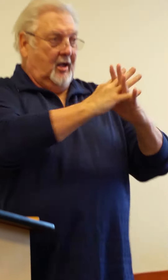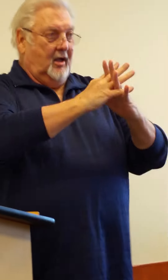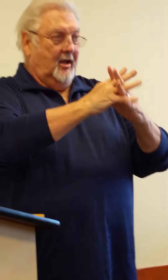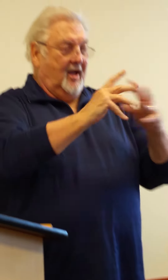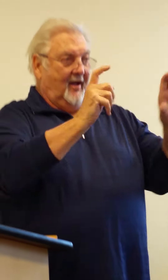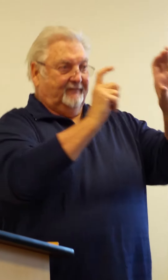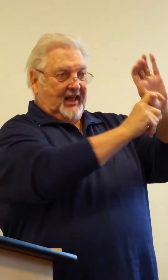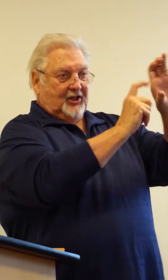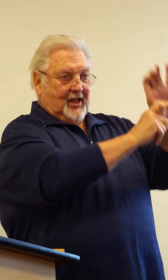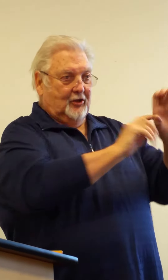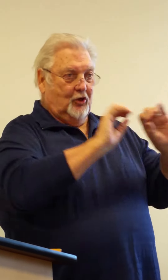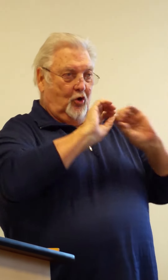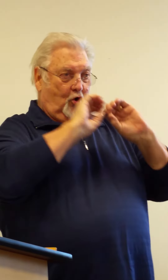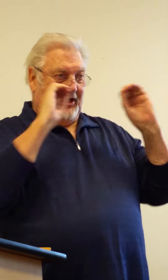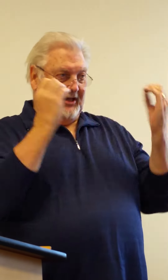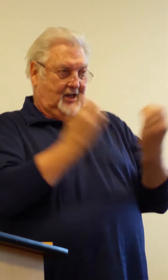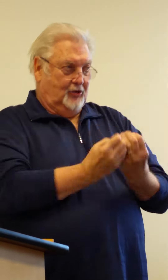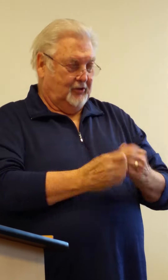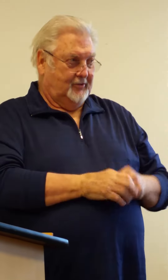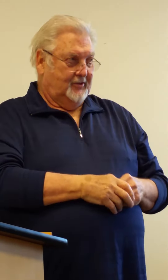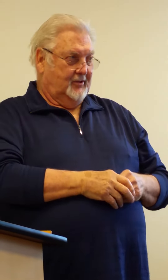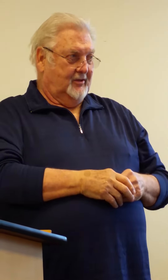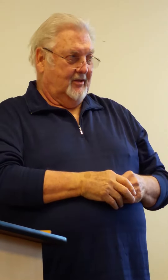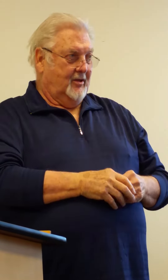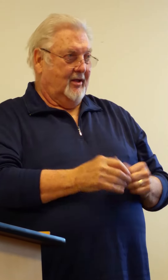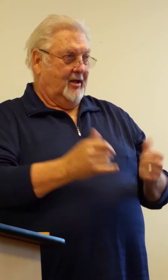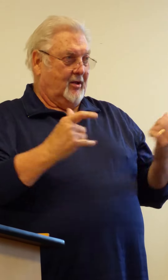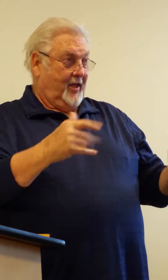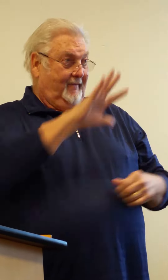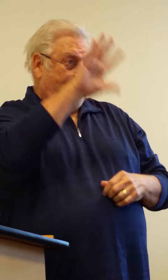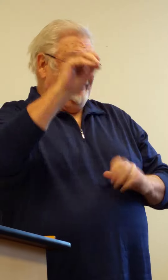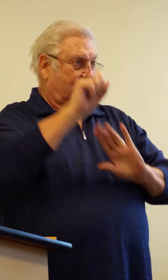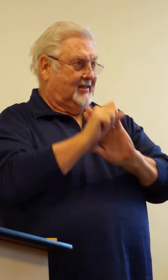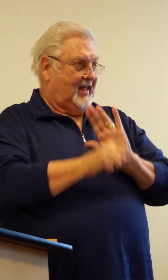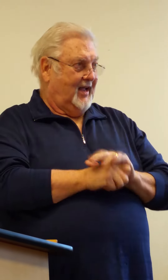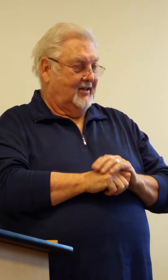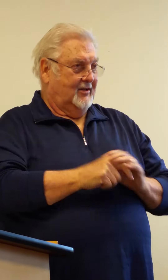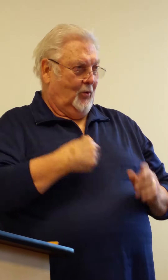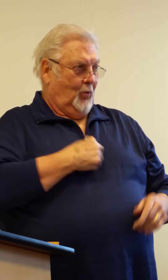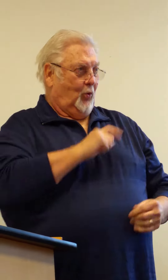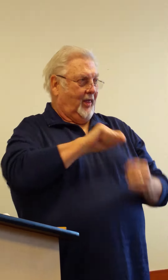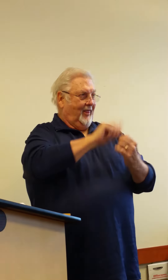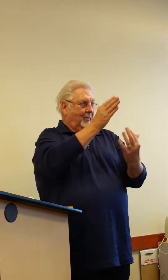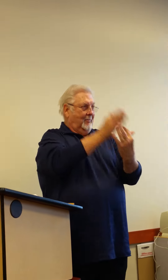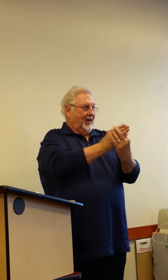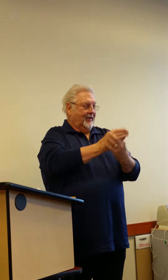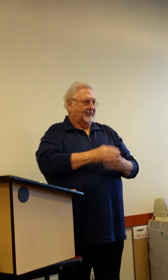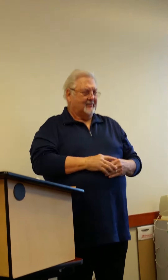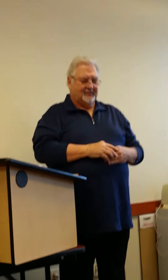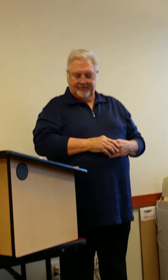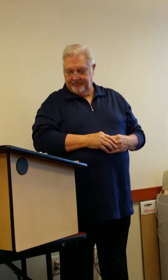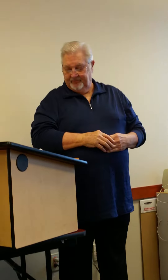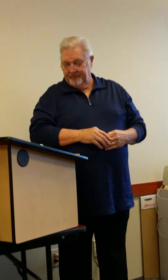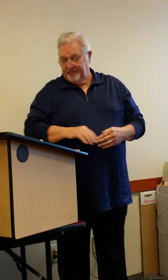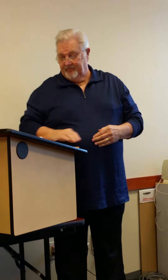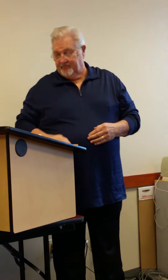America, that affiliation organization. And now it's in 50 states, and we're developing ourselves